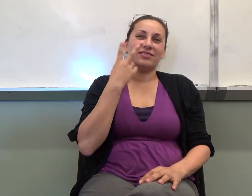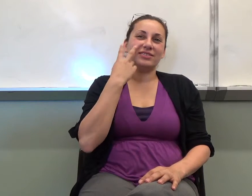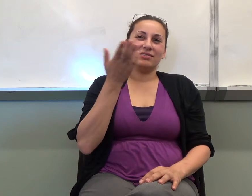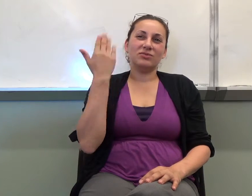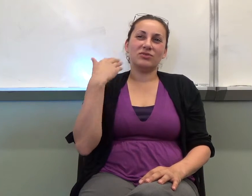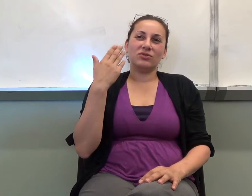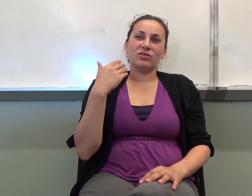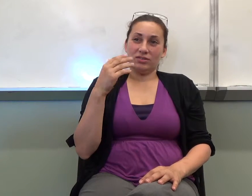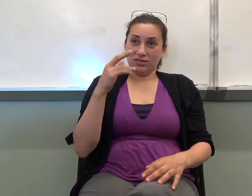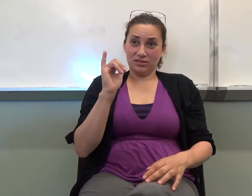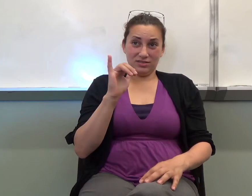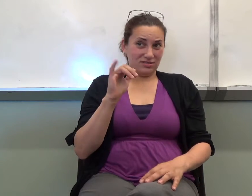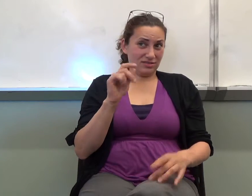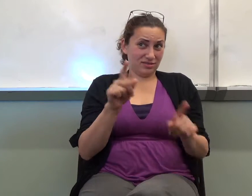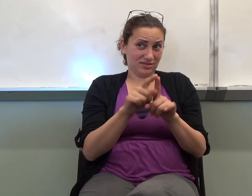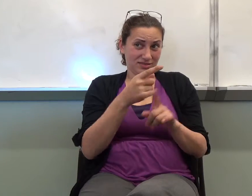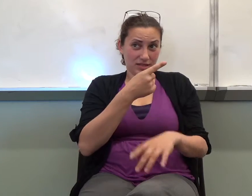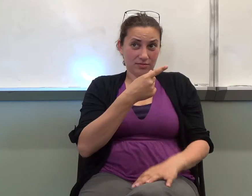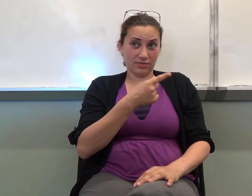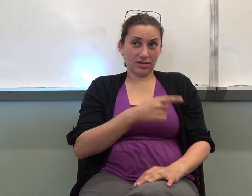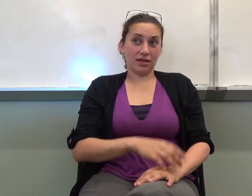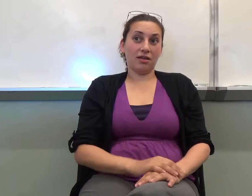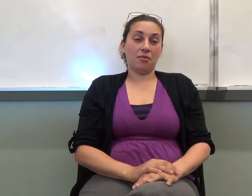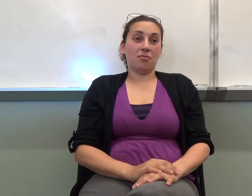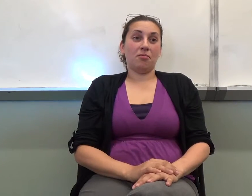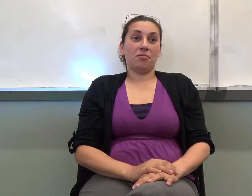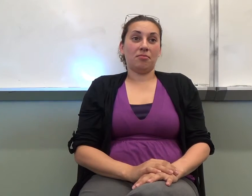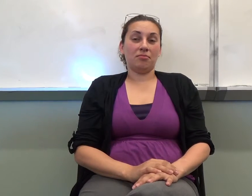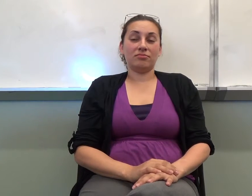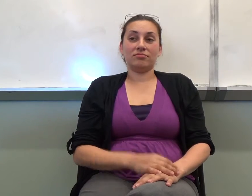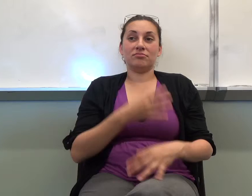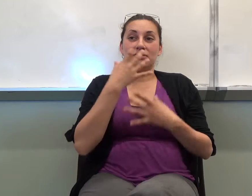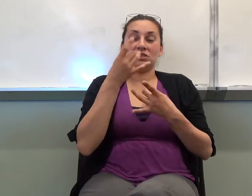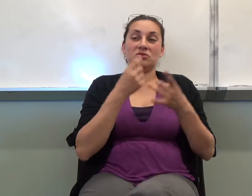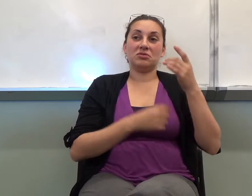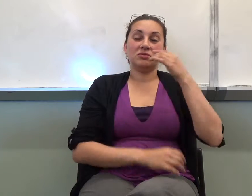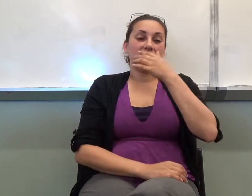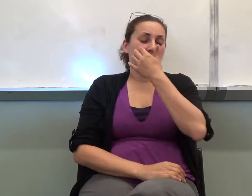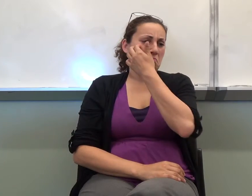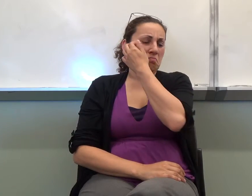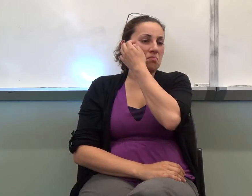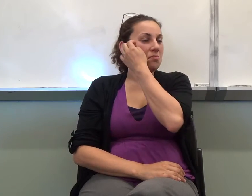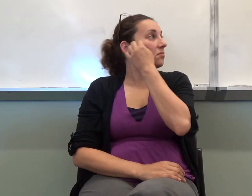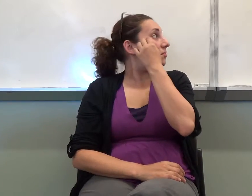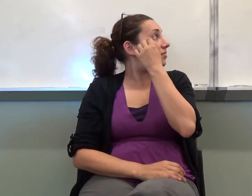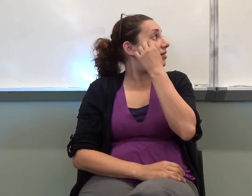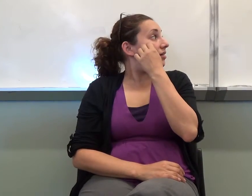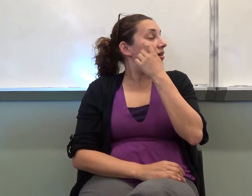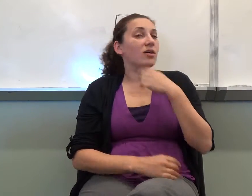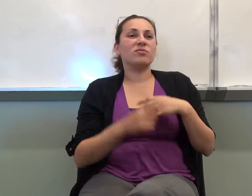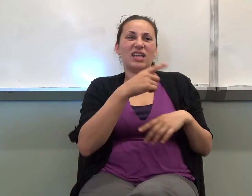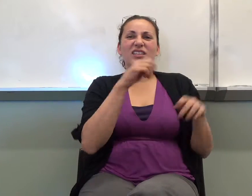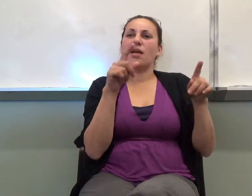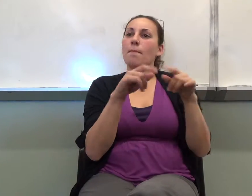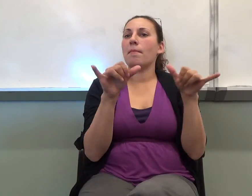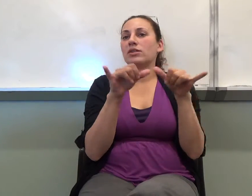Very clever, huh? Yeah. So what you do is you line this up with a certain line, you go down there, oh, that's a 25-degree